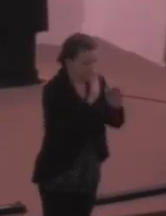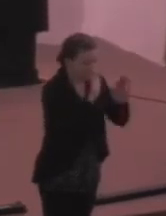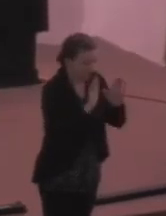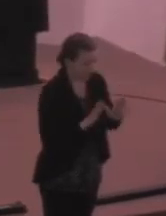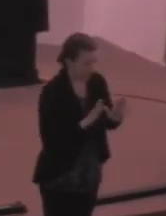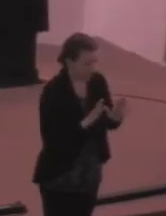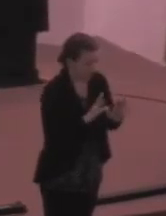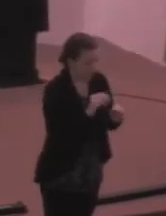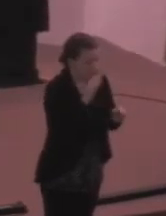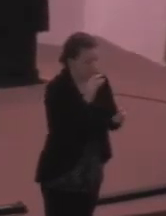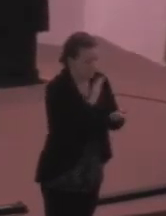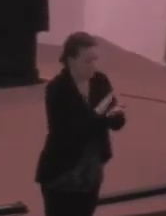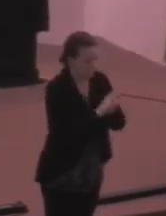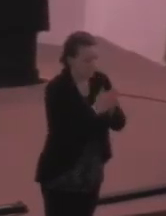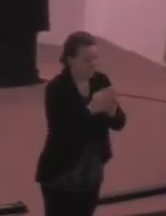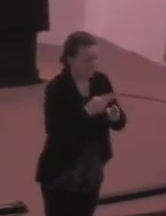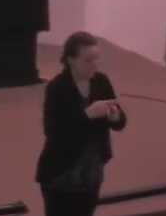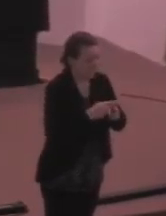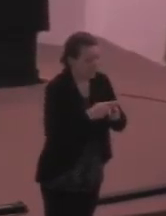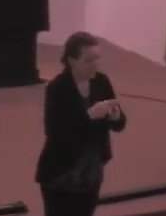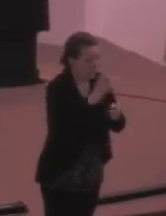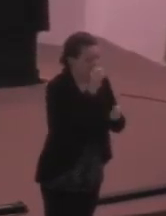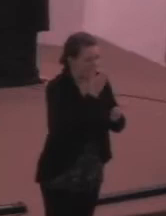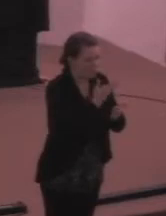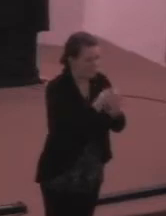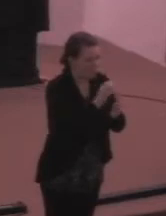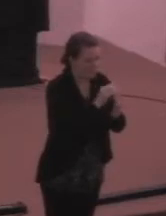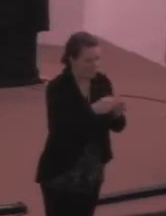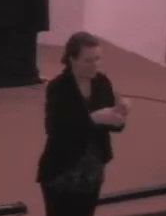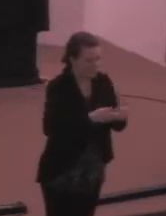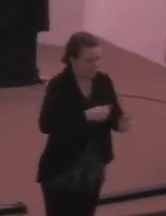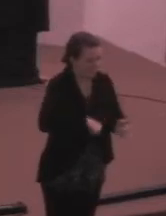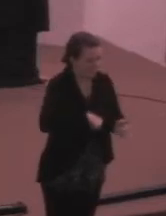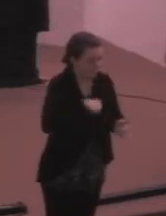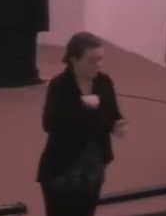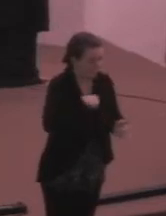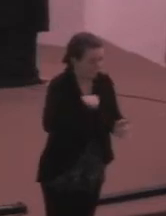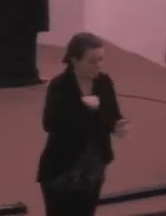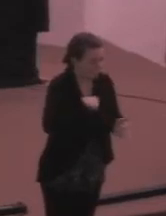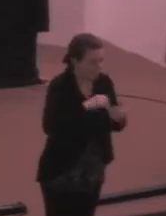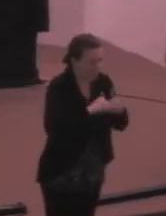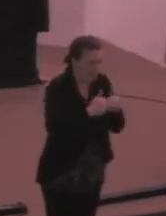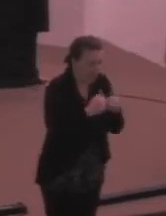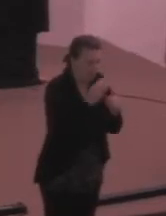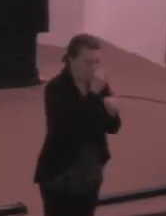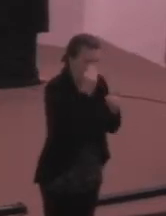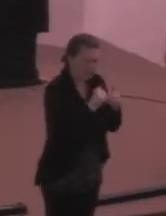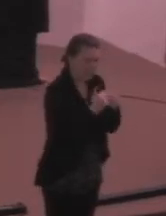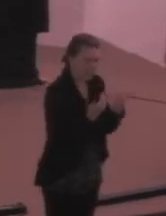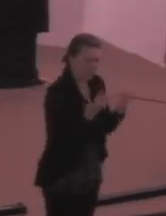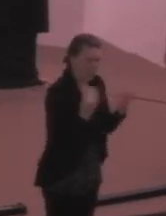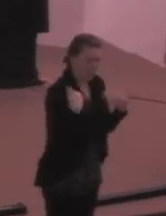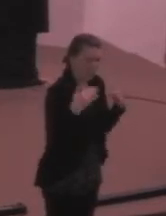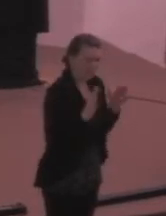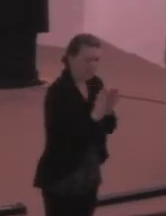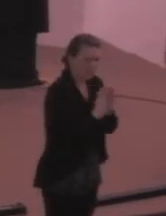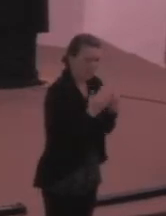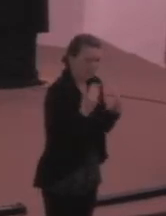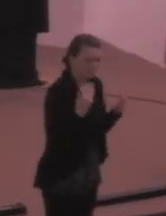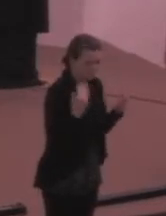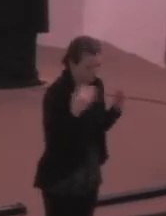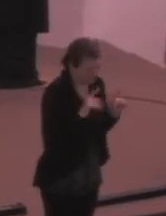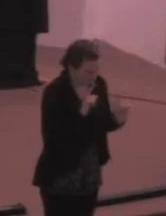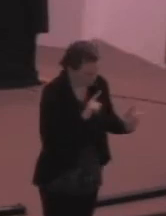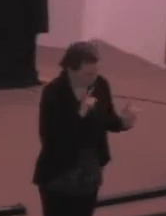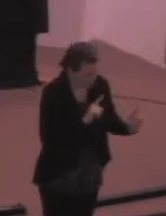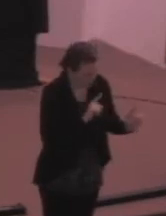Son of the Most High. His kingdom will never end." "How will this be?" Mary asked the angel. The angel answered, "The